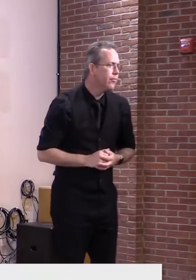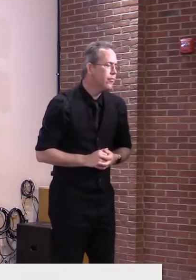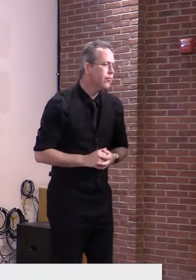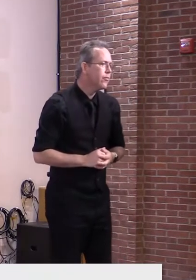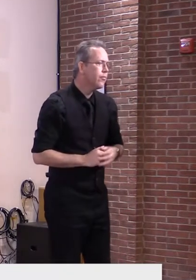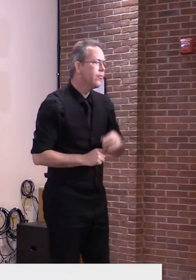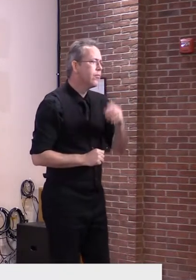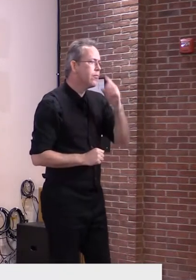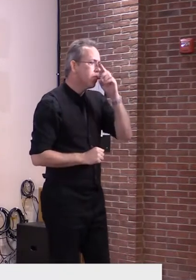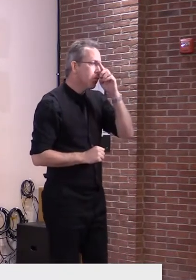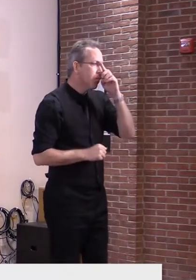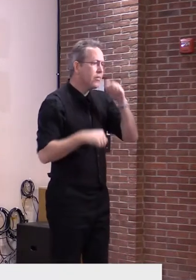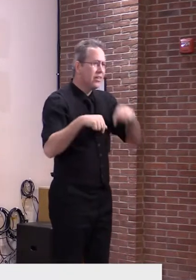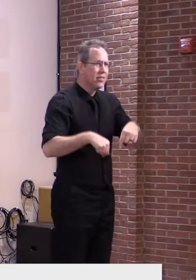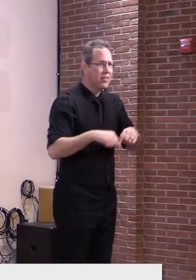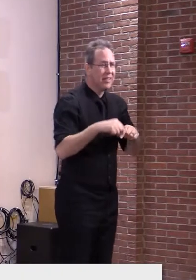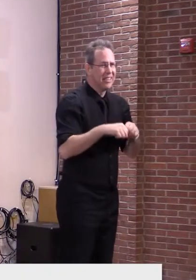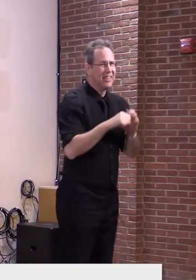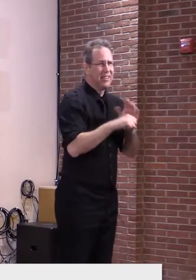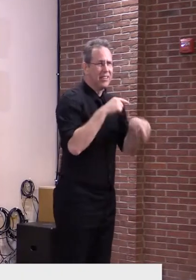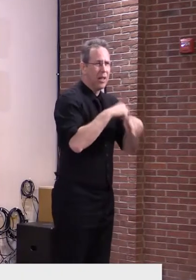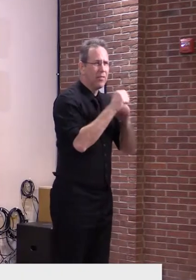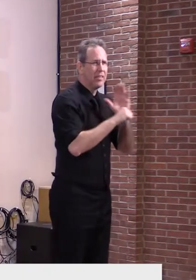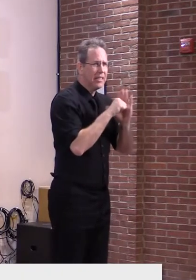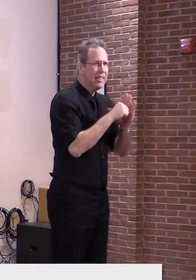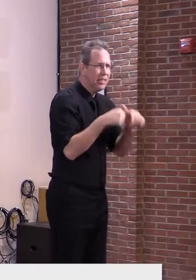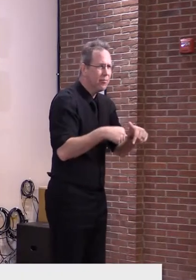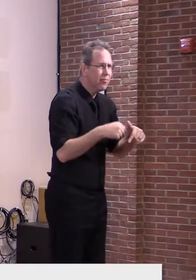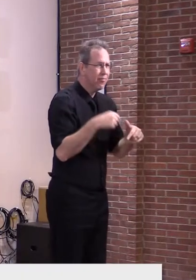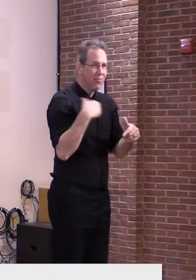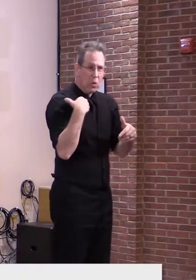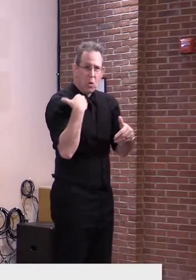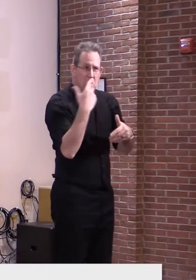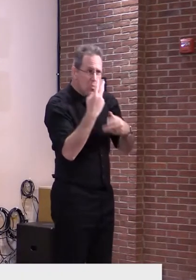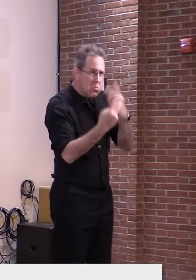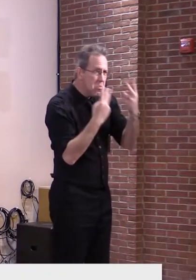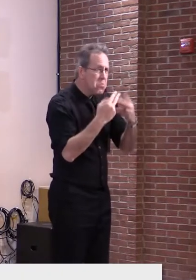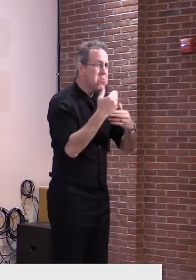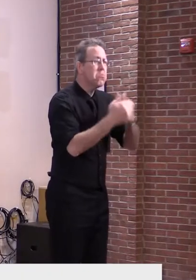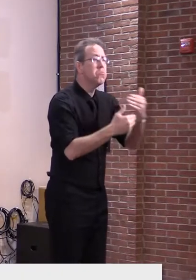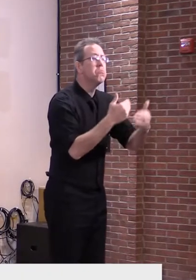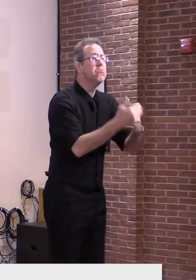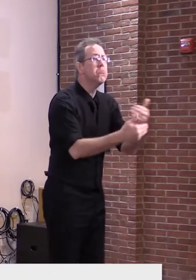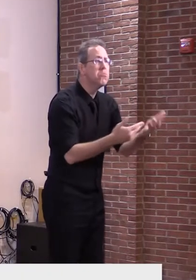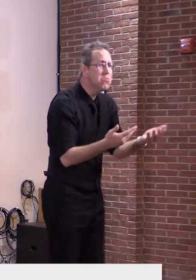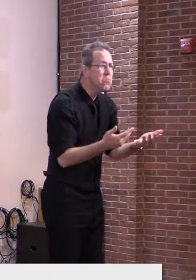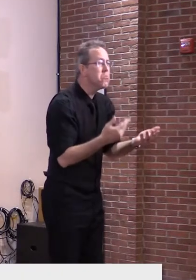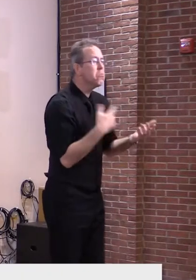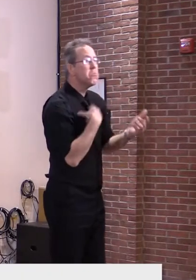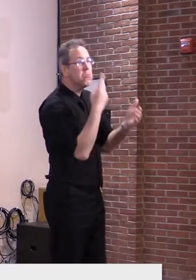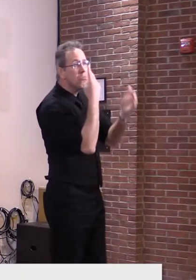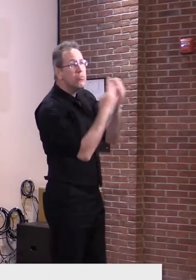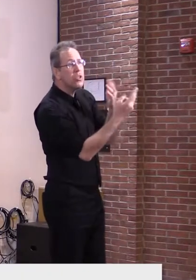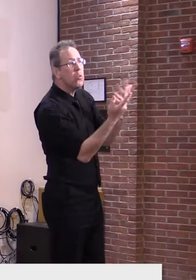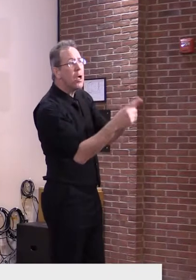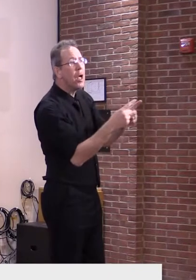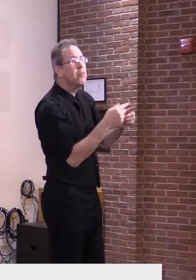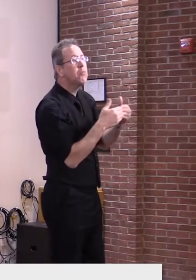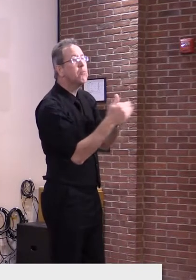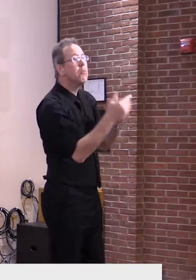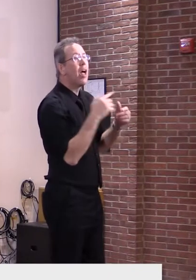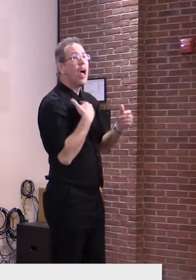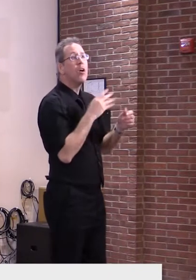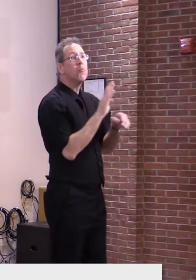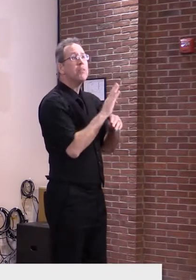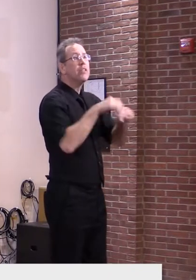state has great exposure going forward with respect to projected, current and projected economic